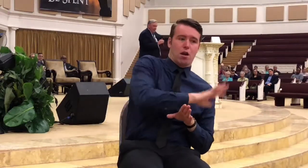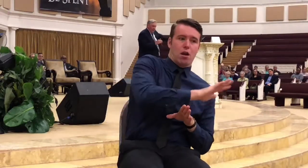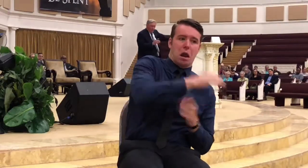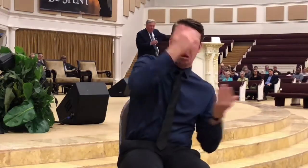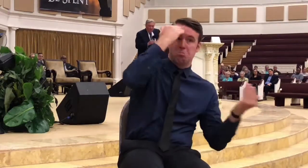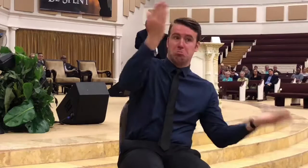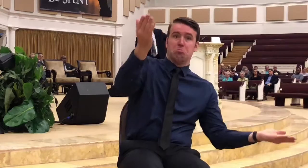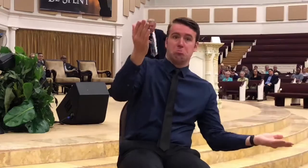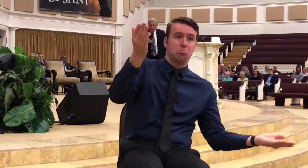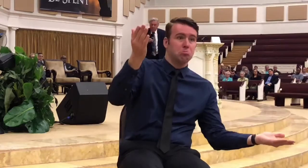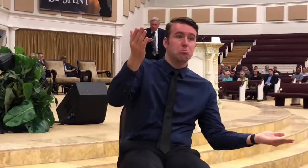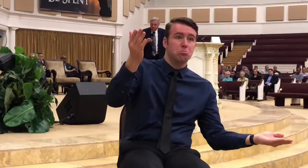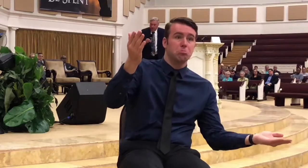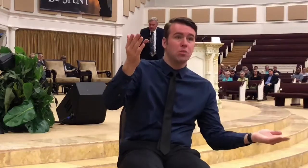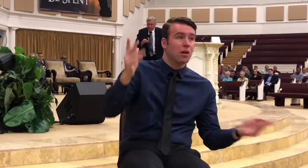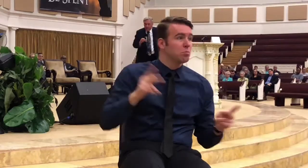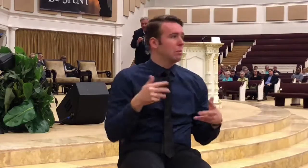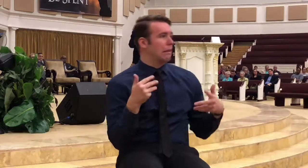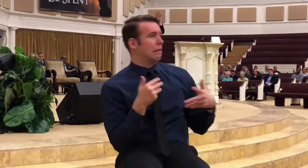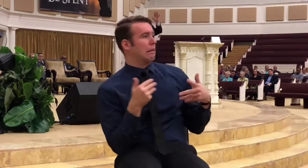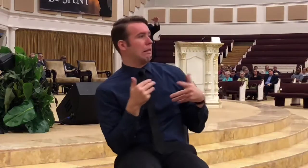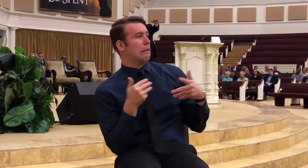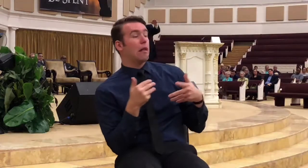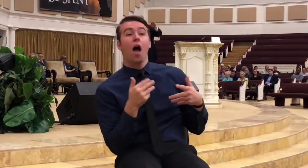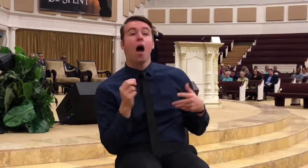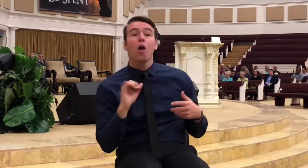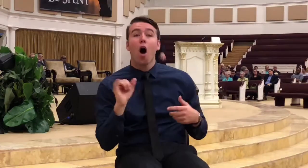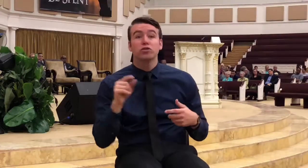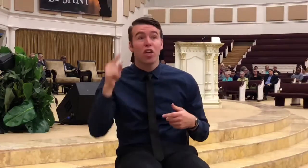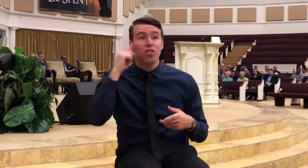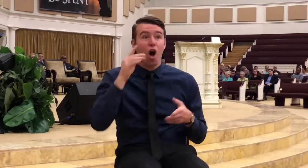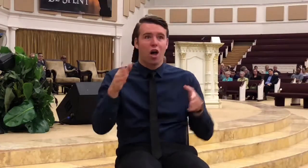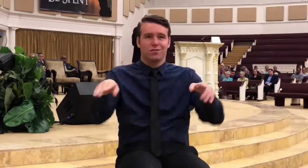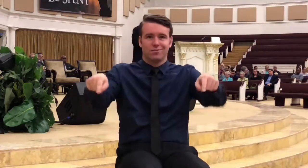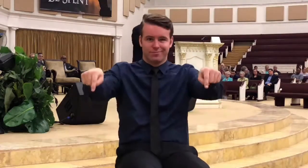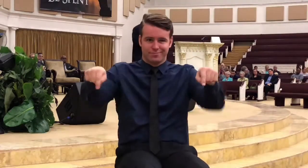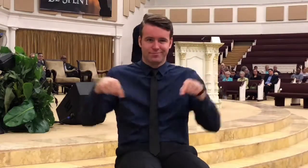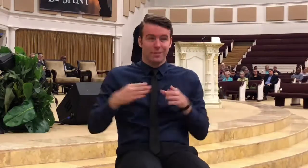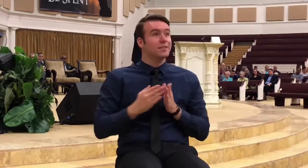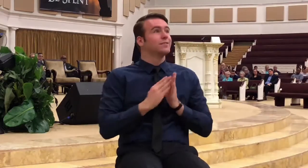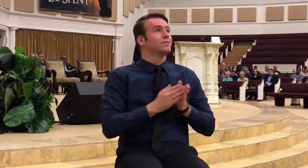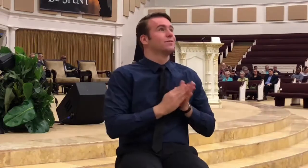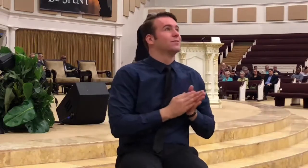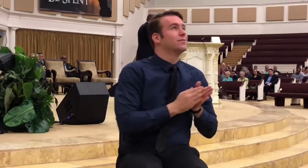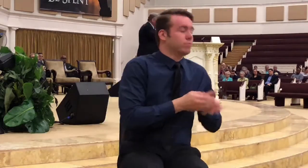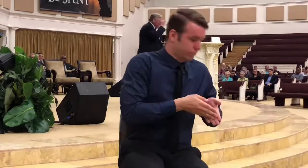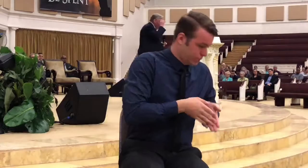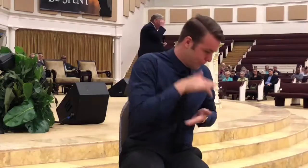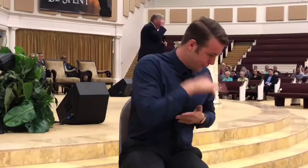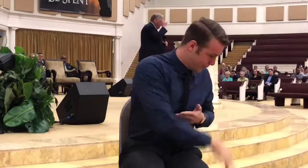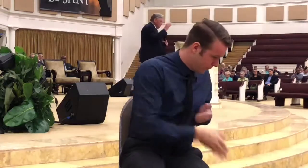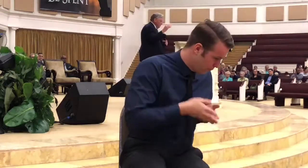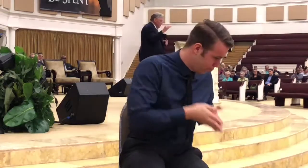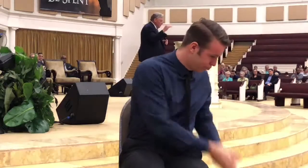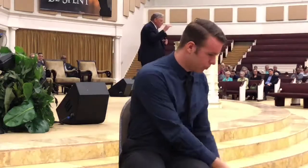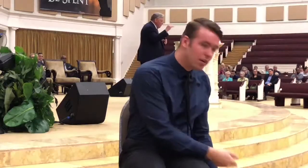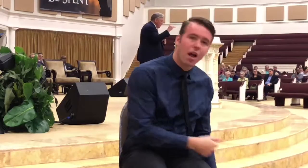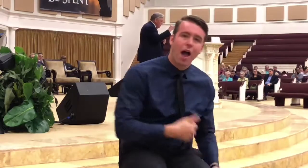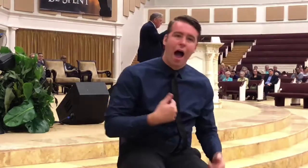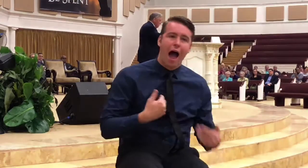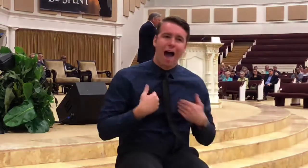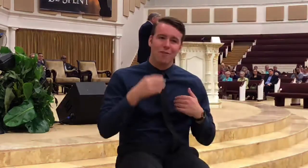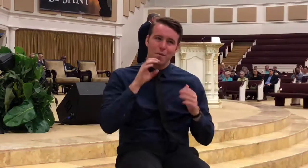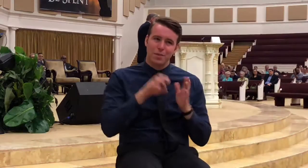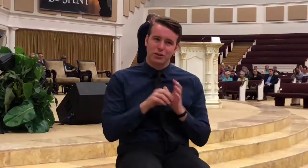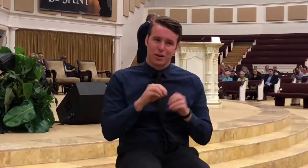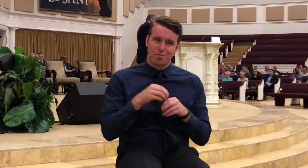into that area. And people thought, the other thing they thought was it should fall off the edge of the earth. I have a picture in my office where two